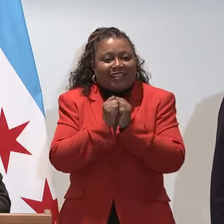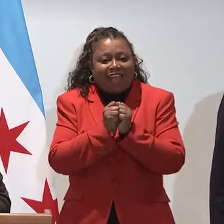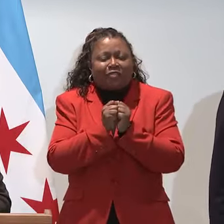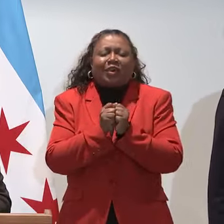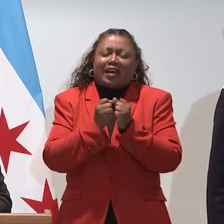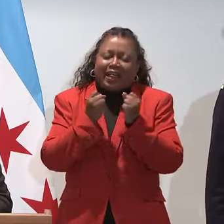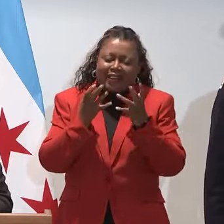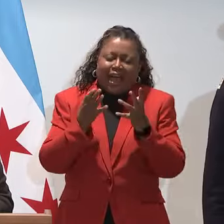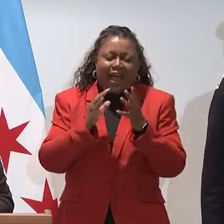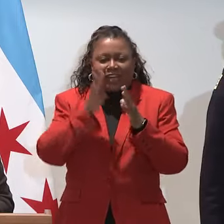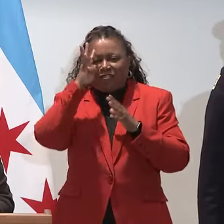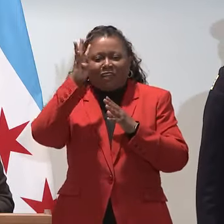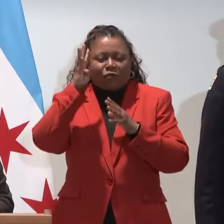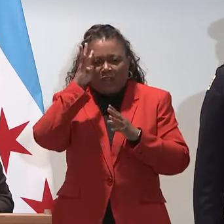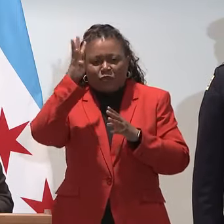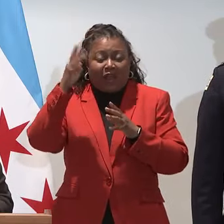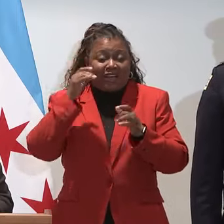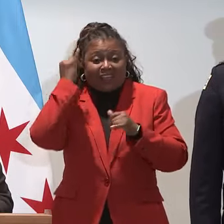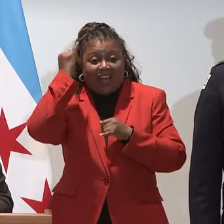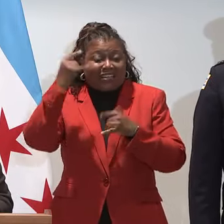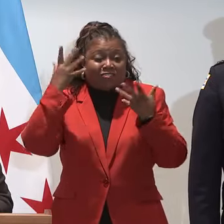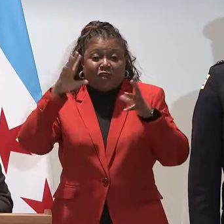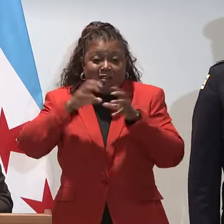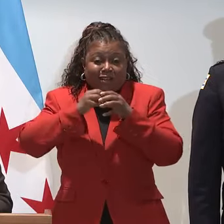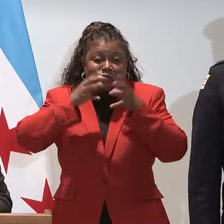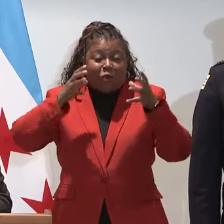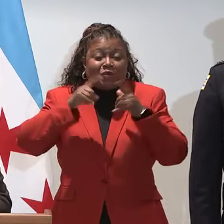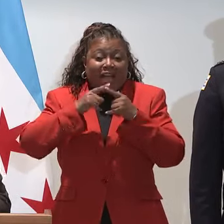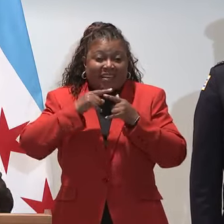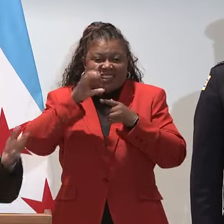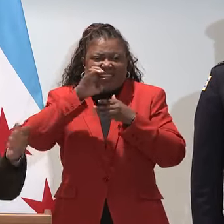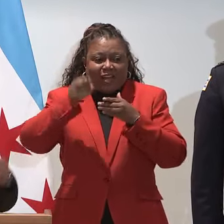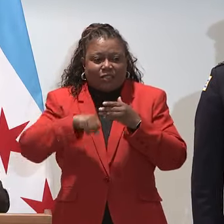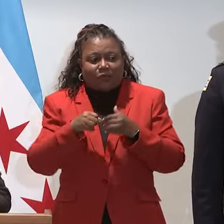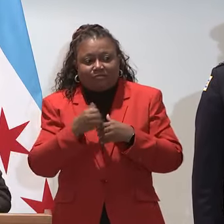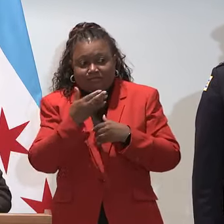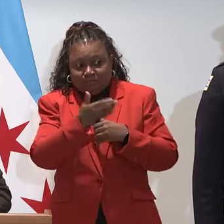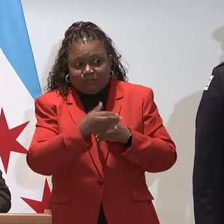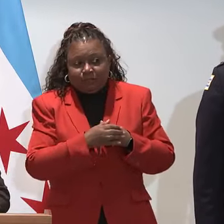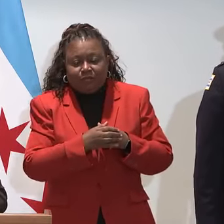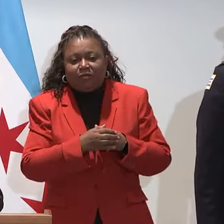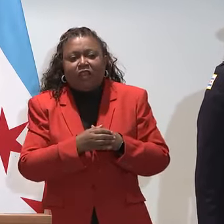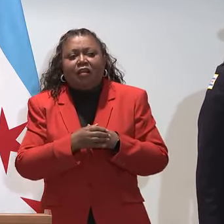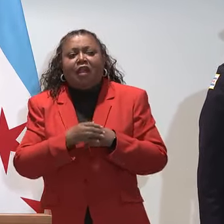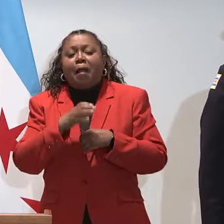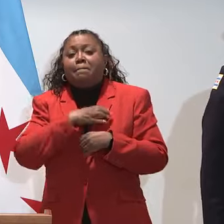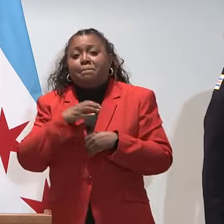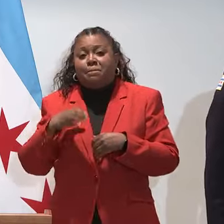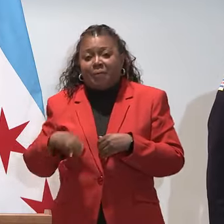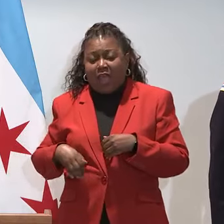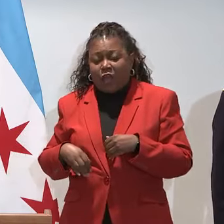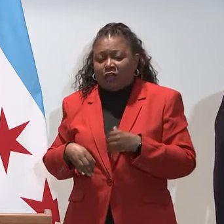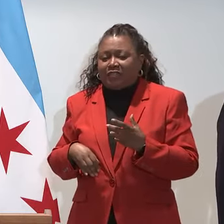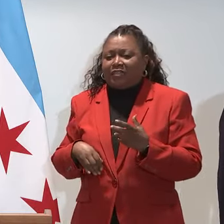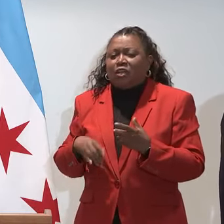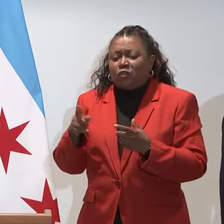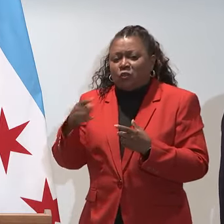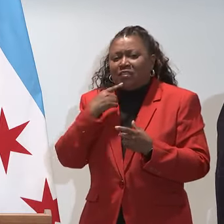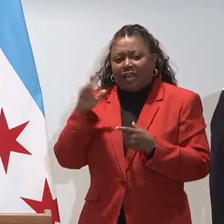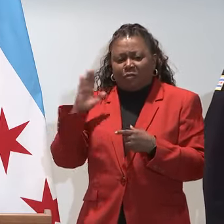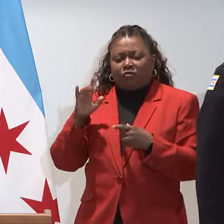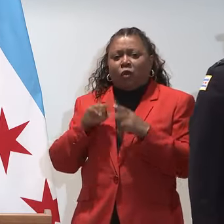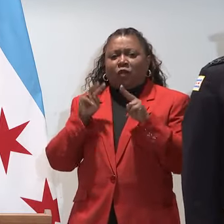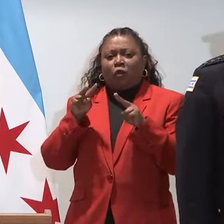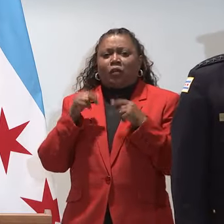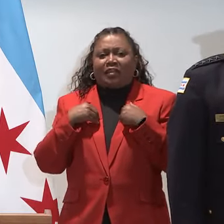and a lot of innovative, creative ideas have already bubbled up as a consequence. Go ahead. For the mayor and the soup, Mayor, you said earlier